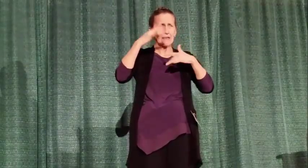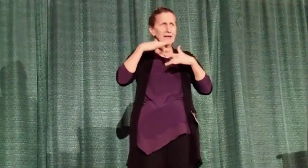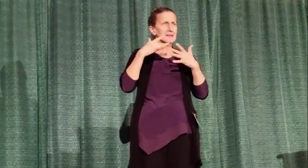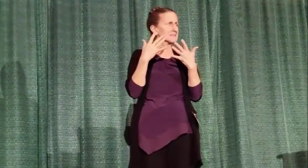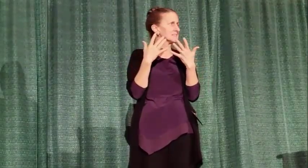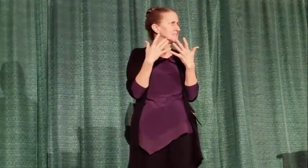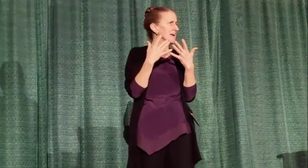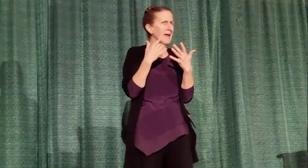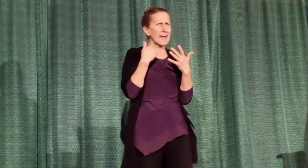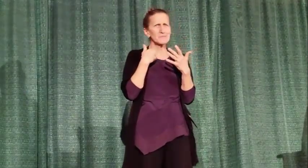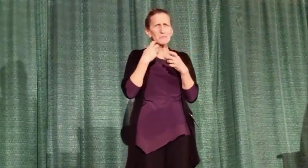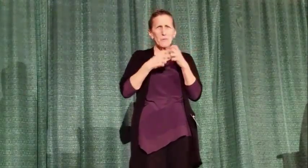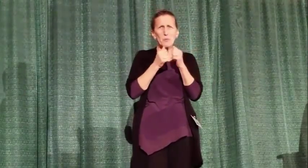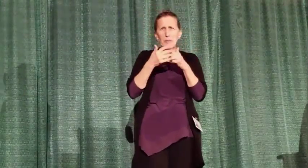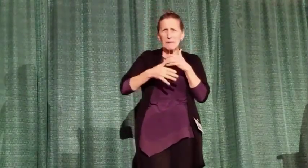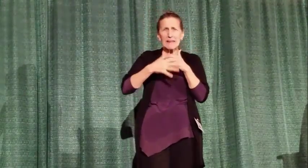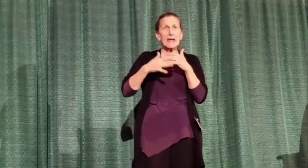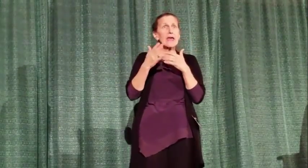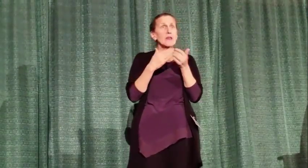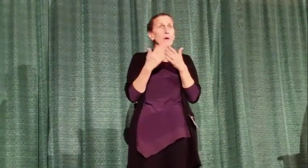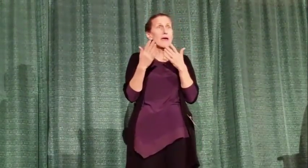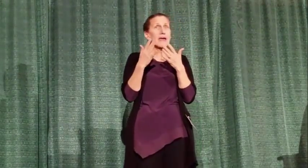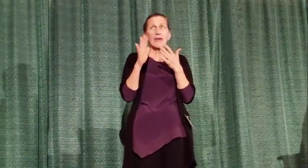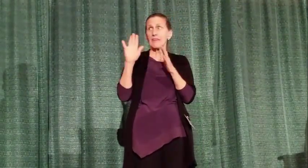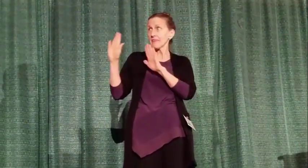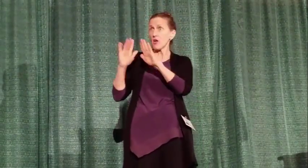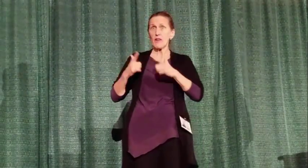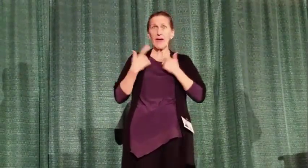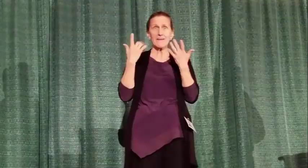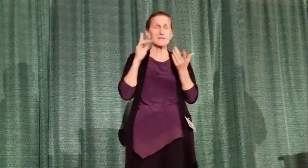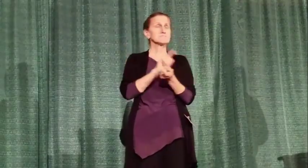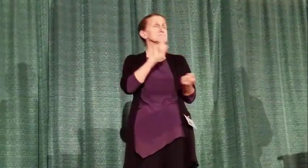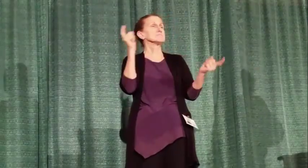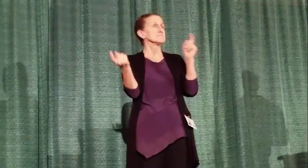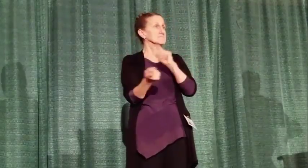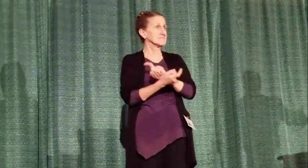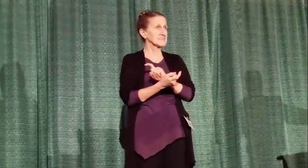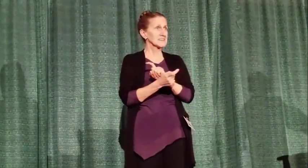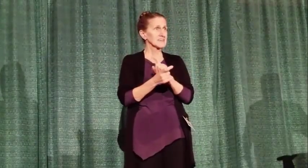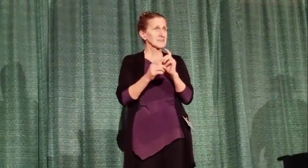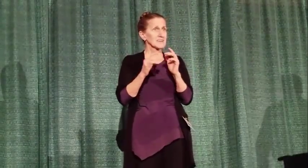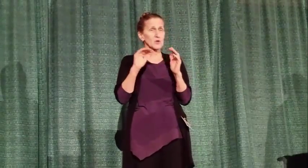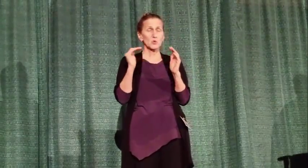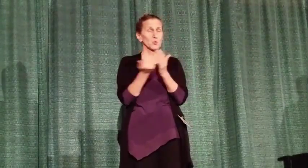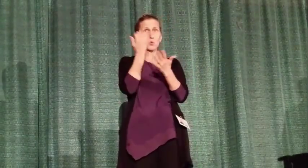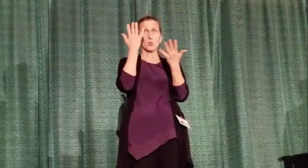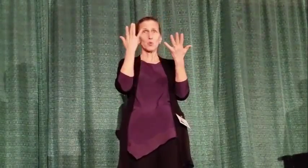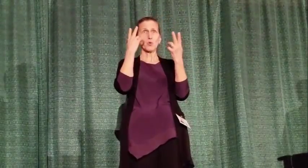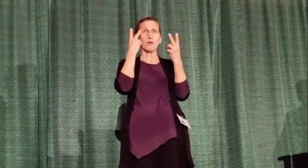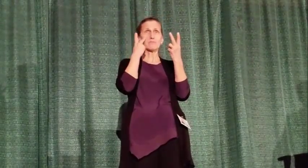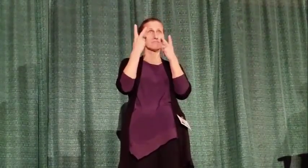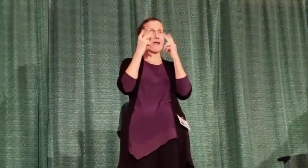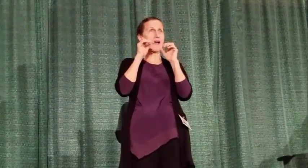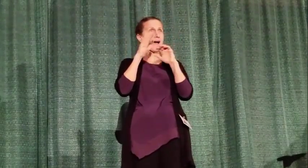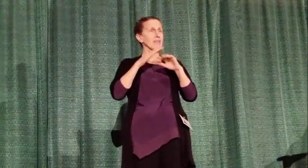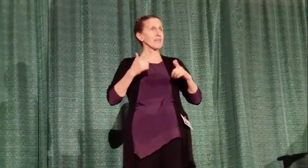breathing difficulties and everything. But in any case, their life is, completely revamped. A new outlook on life. And you know who's, and